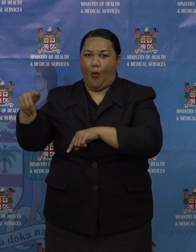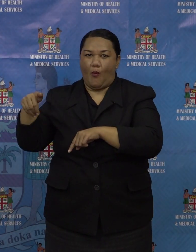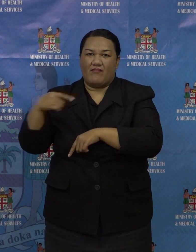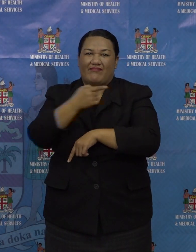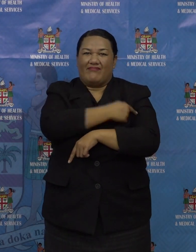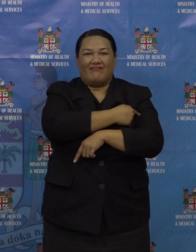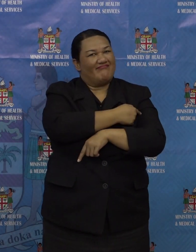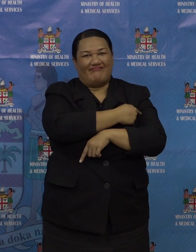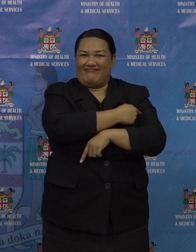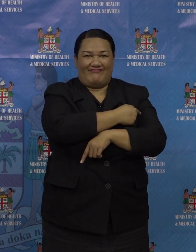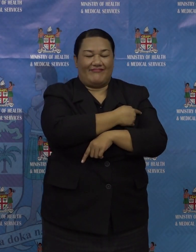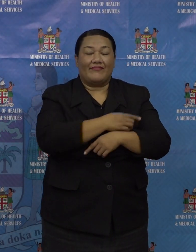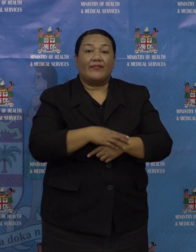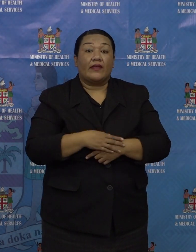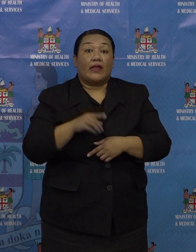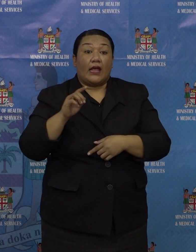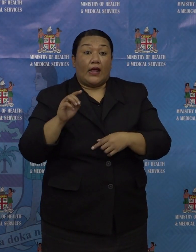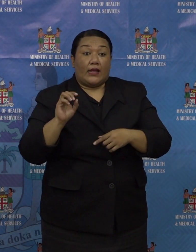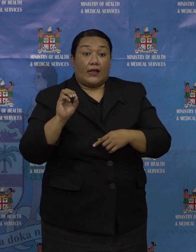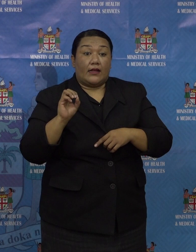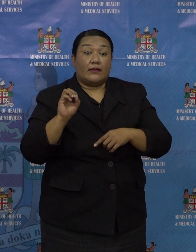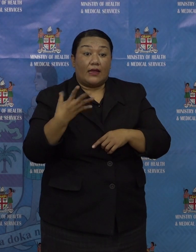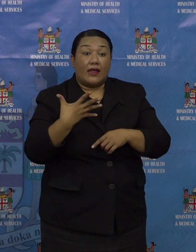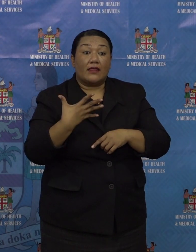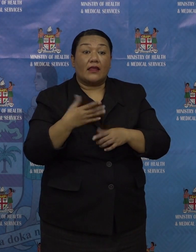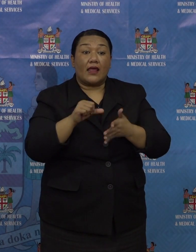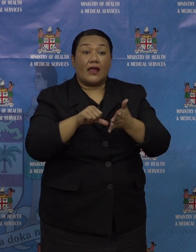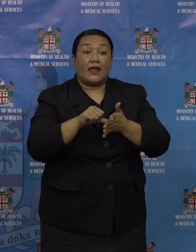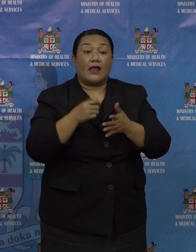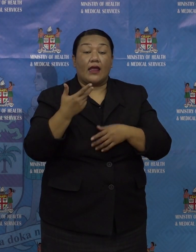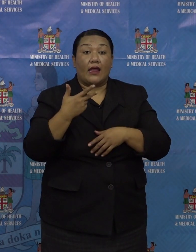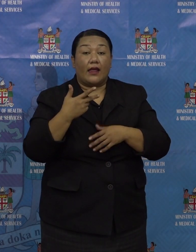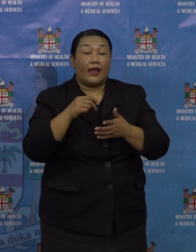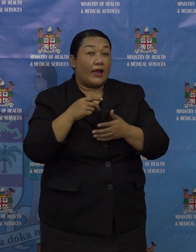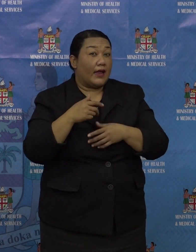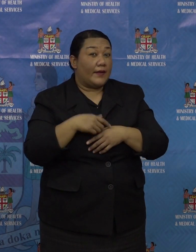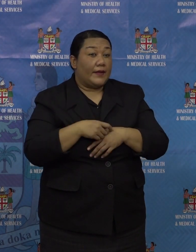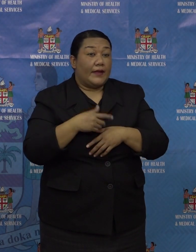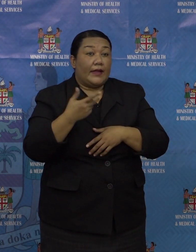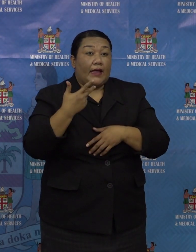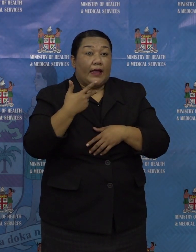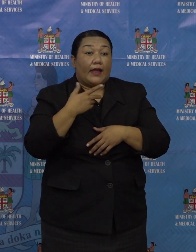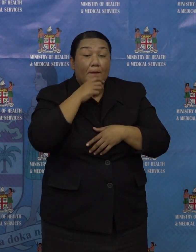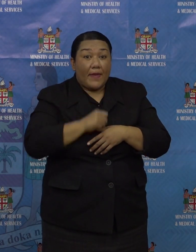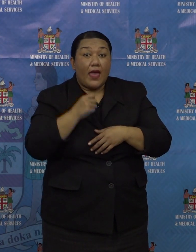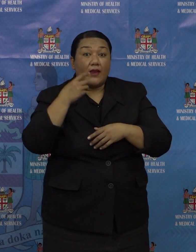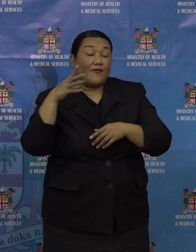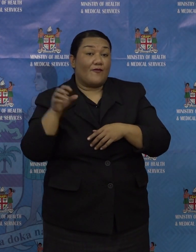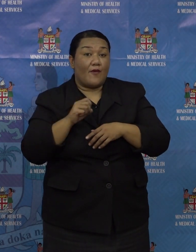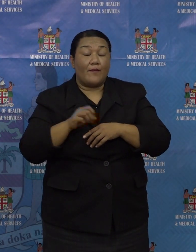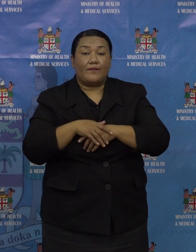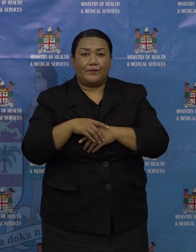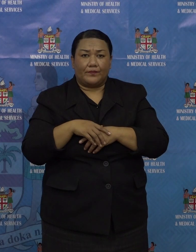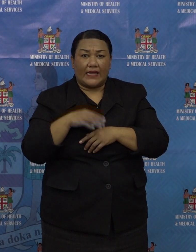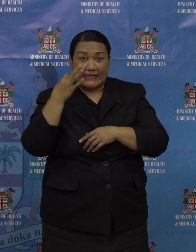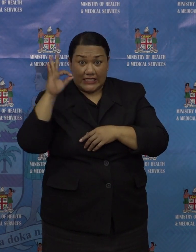10th COVID-19 death to report is an 84-year-old man from Singatoka. He was declared dead on arrival by the attending medical officer at